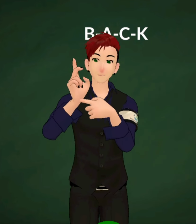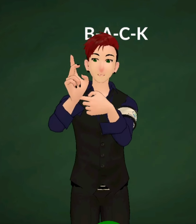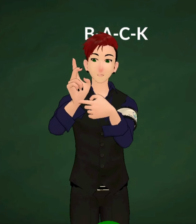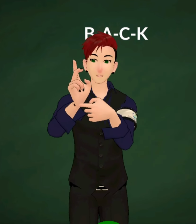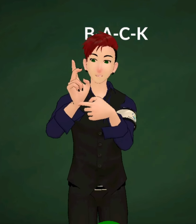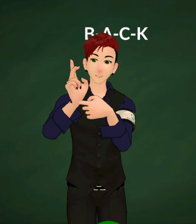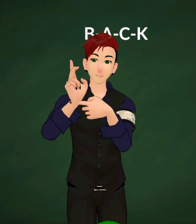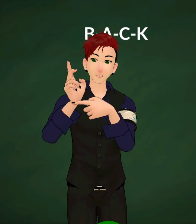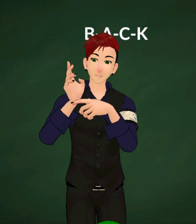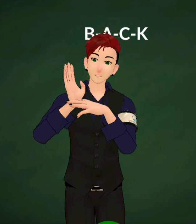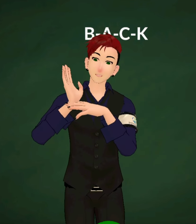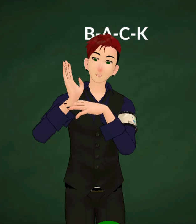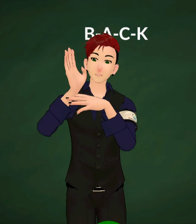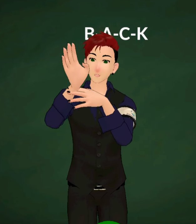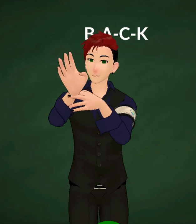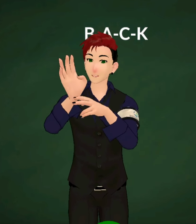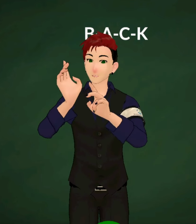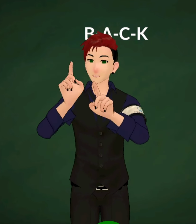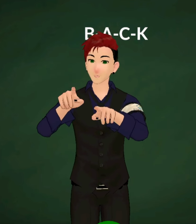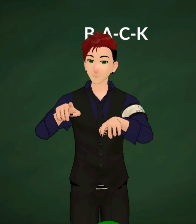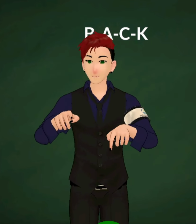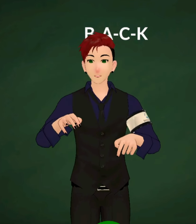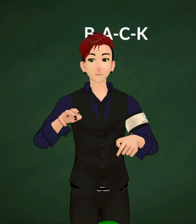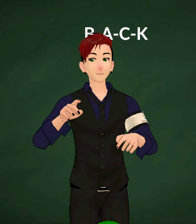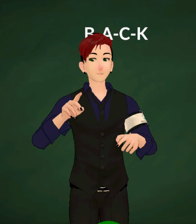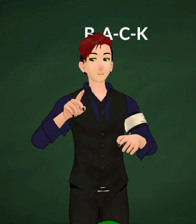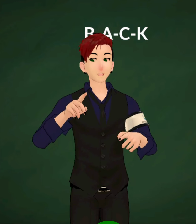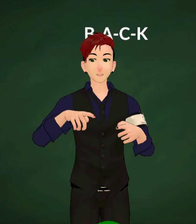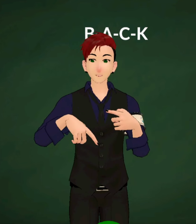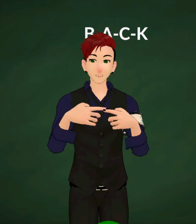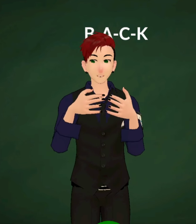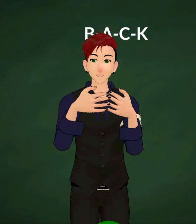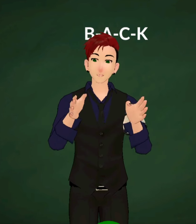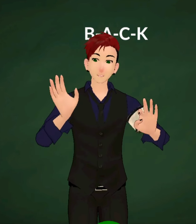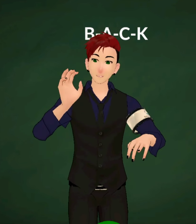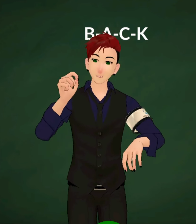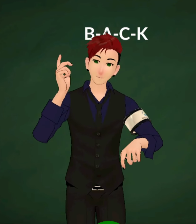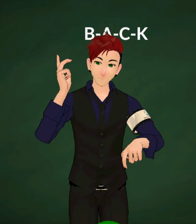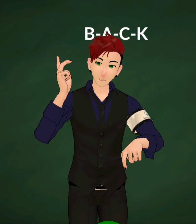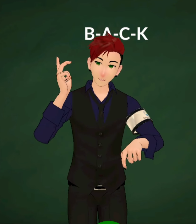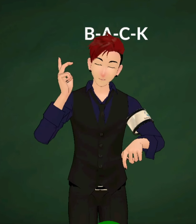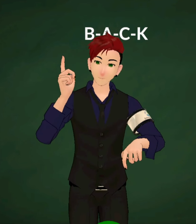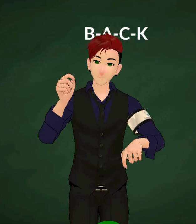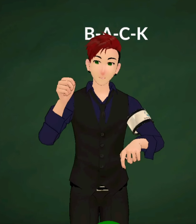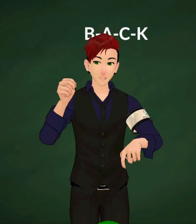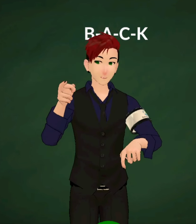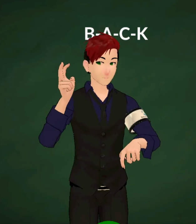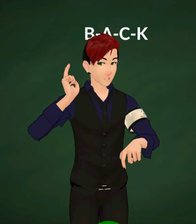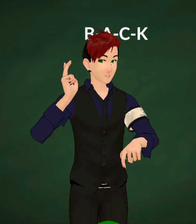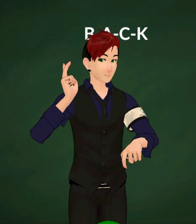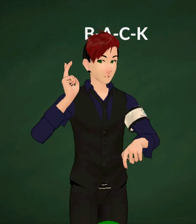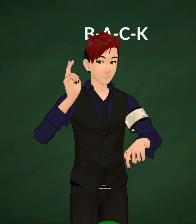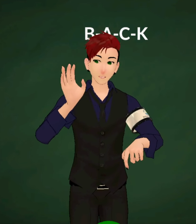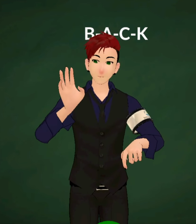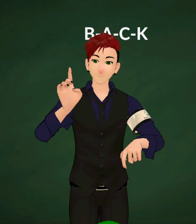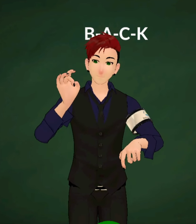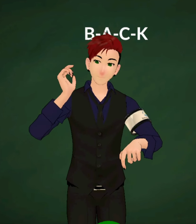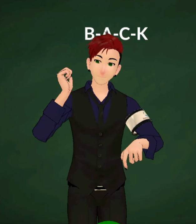but you end the K, you're like going in the direction of where you're going. Now, when you're just talking in general, back, like, oh, back, it